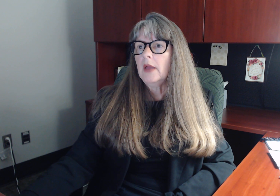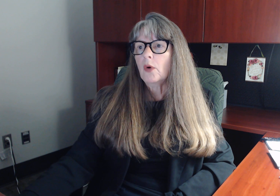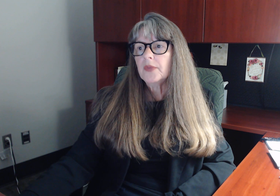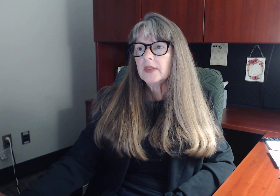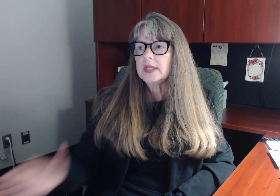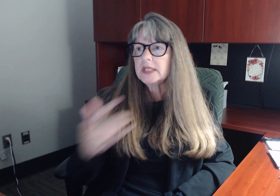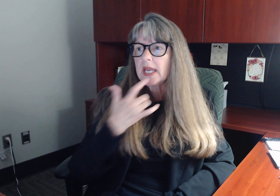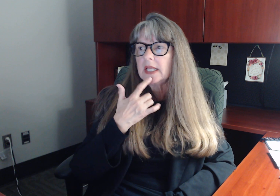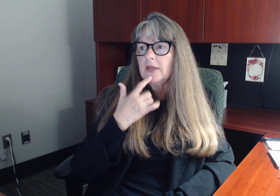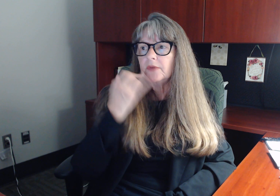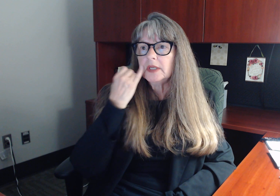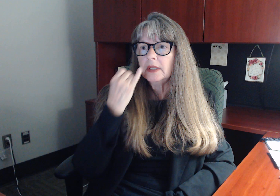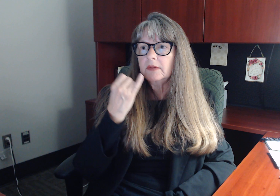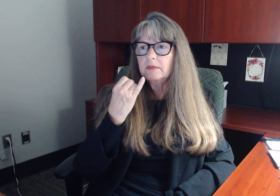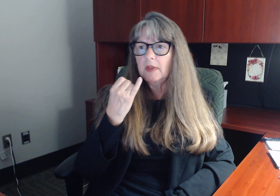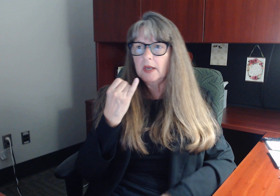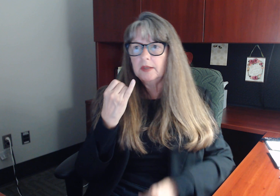then they said if it